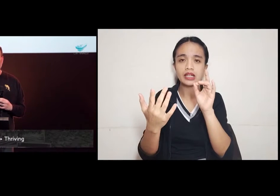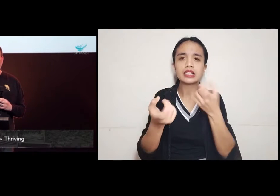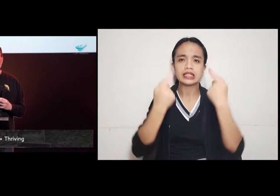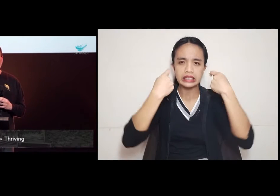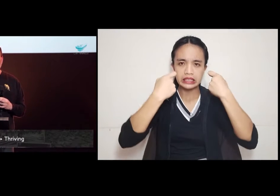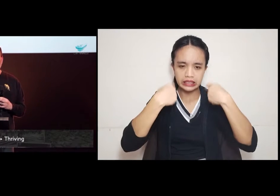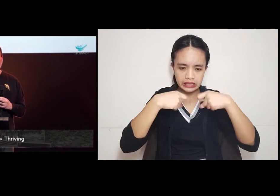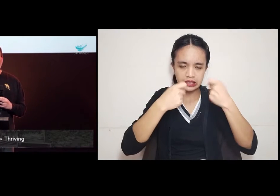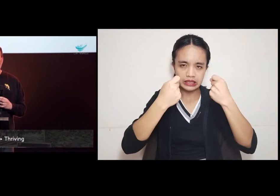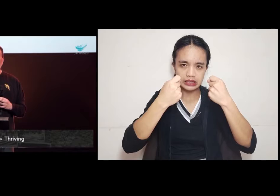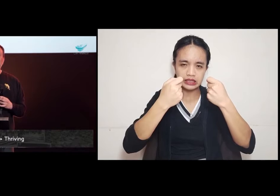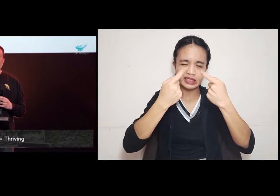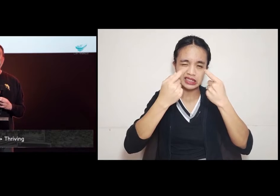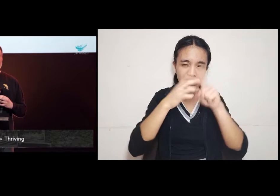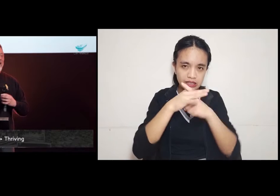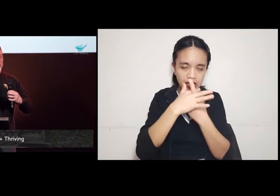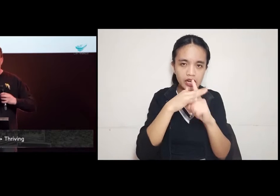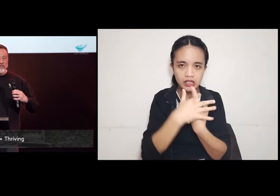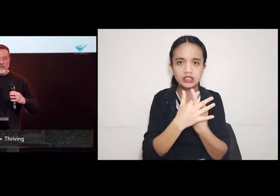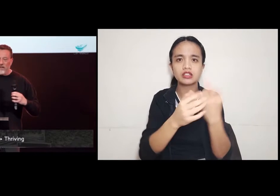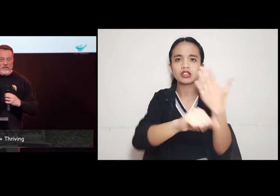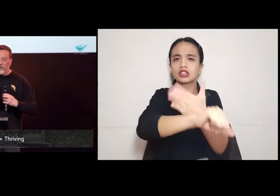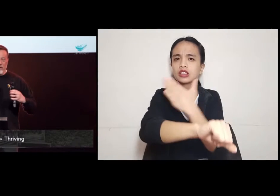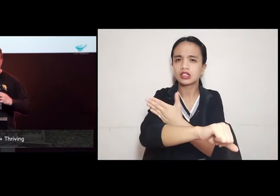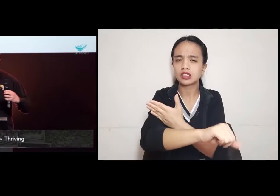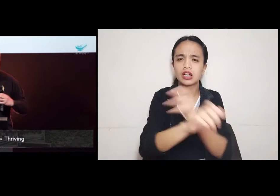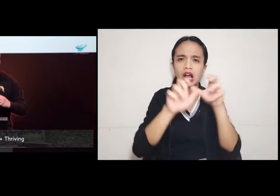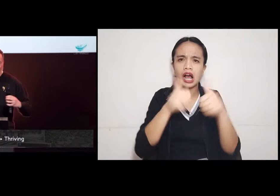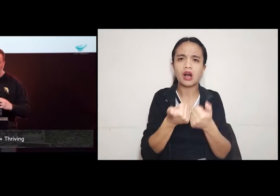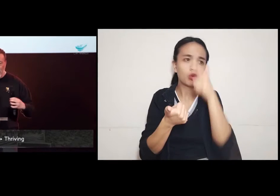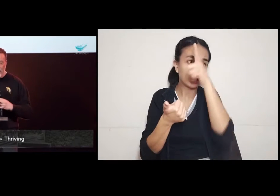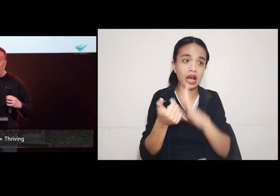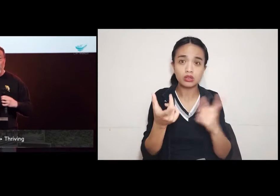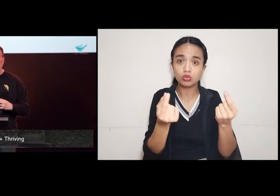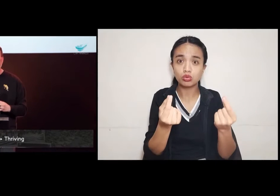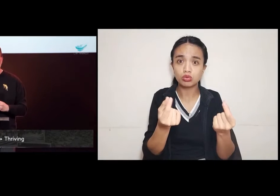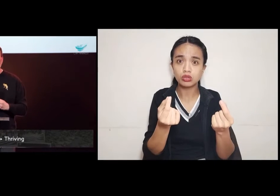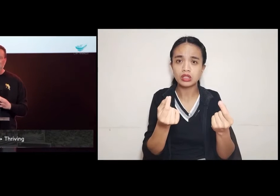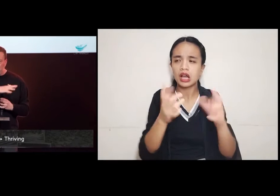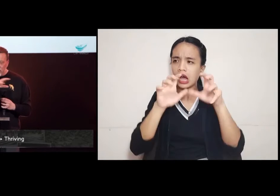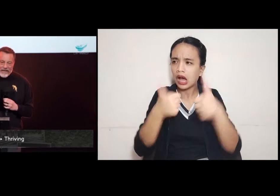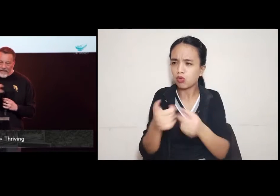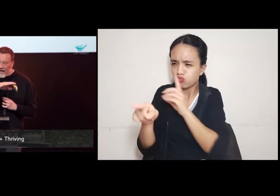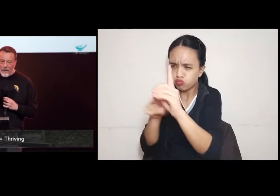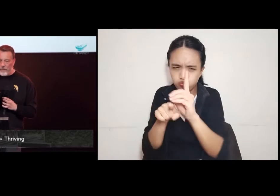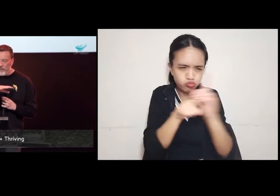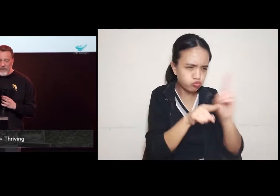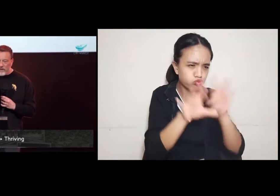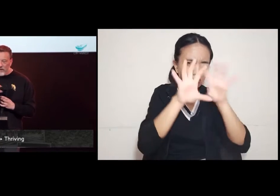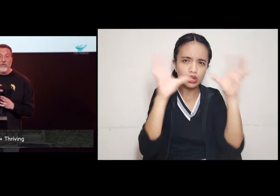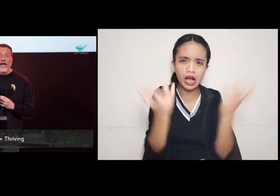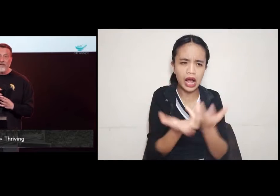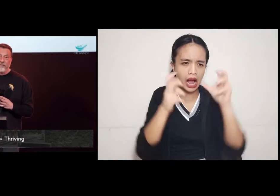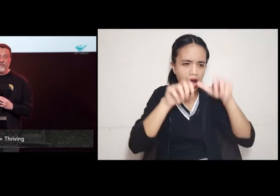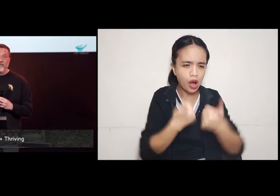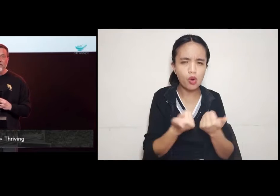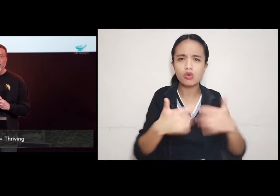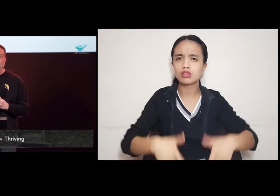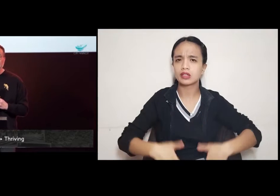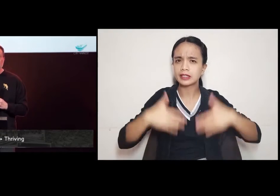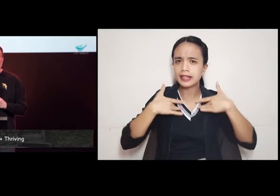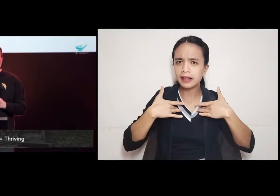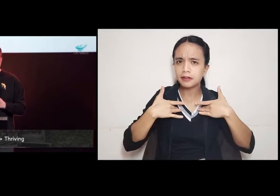thriving. What would God have to do to shake up the world, to shake up your